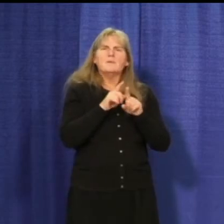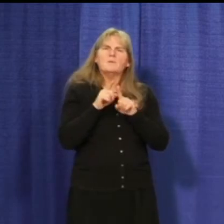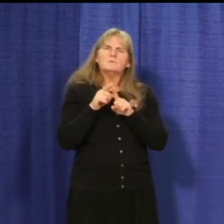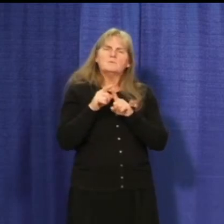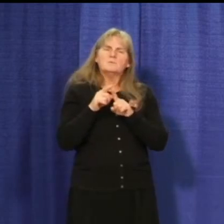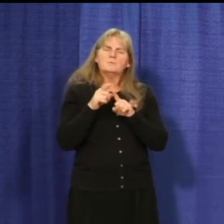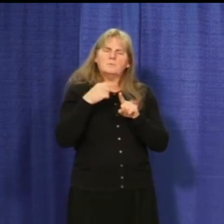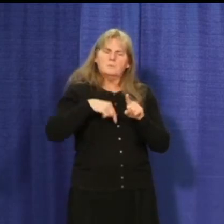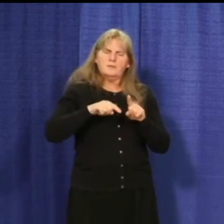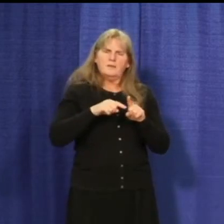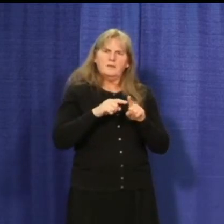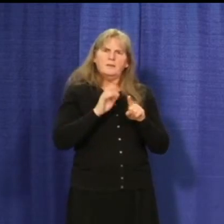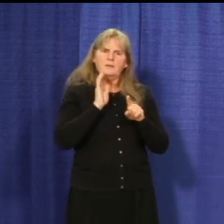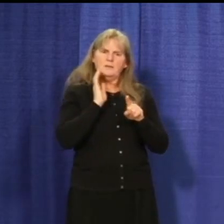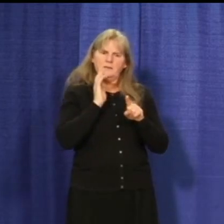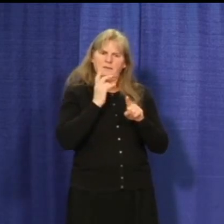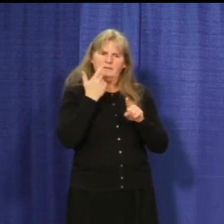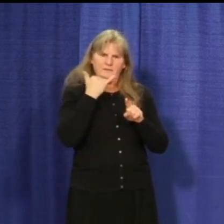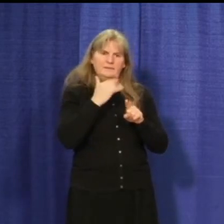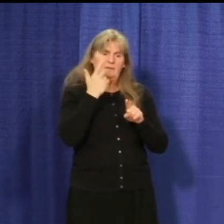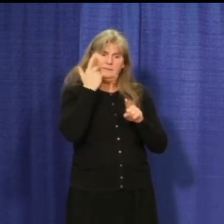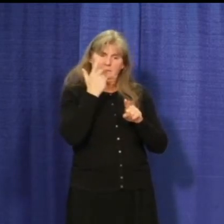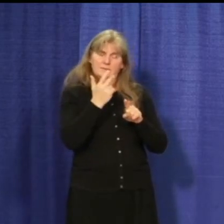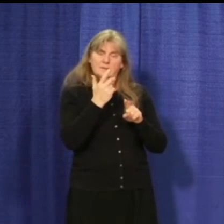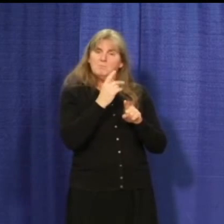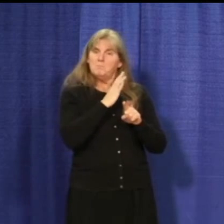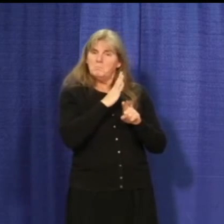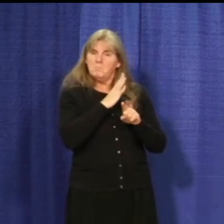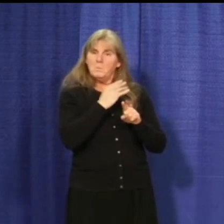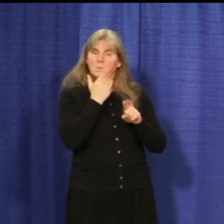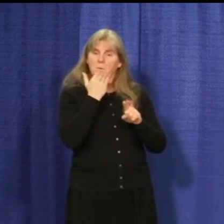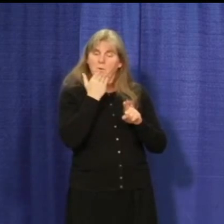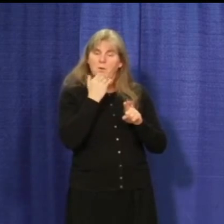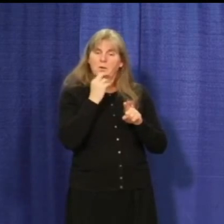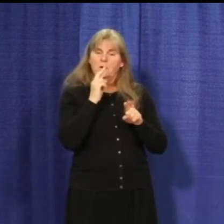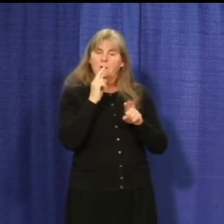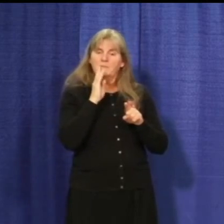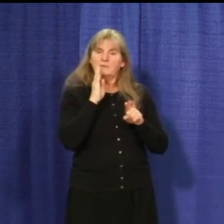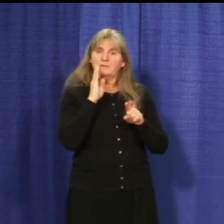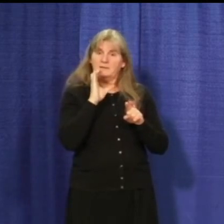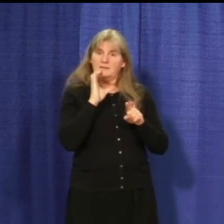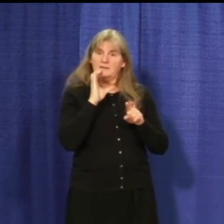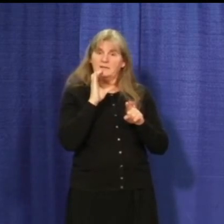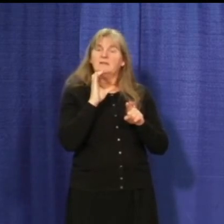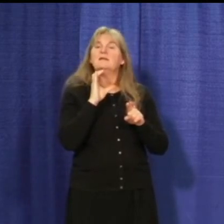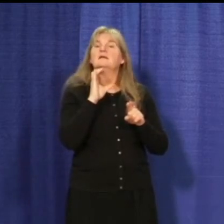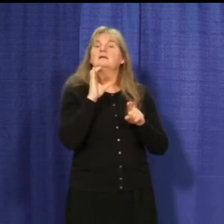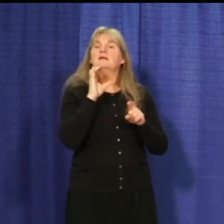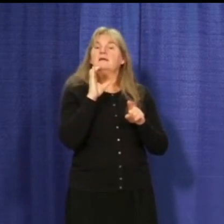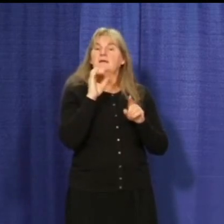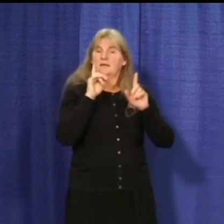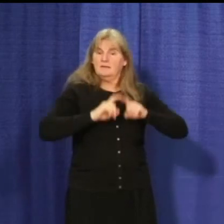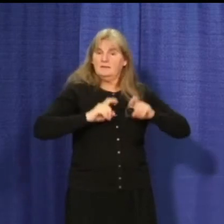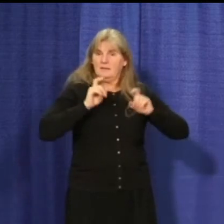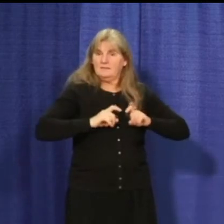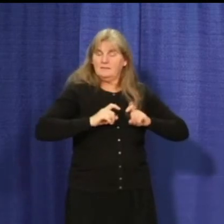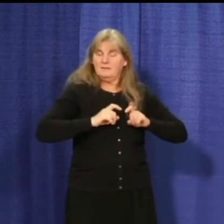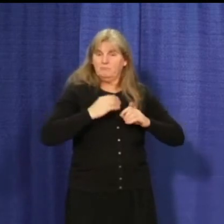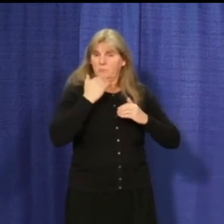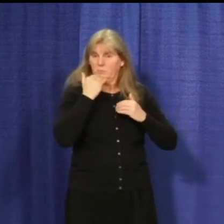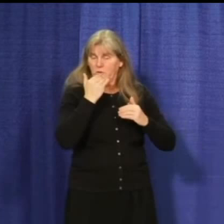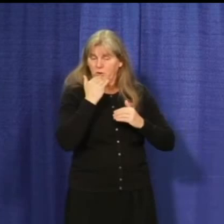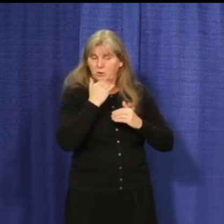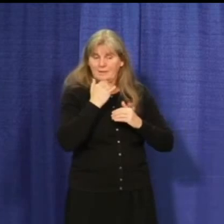that we are continuing to see very good turnarounds, though, from our BC testing, and some of the tests that we had over the weekend